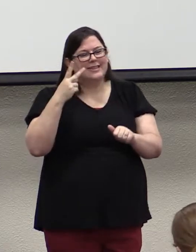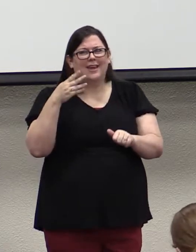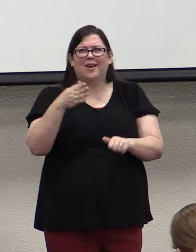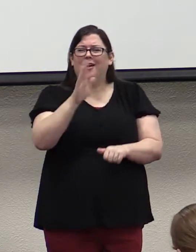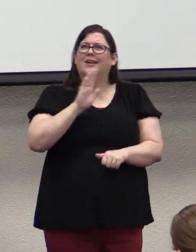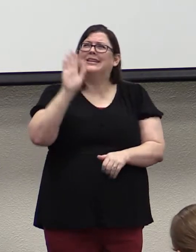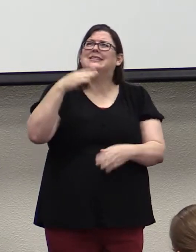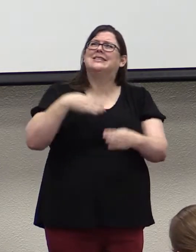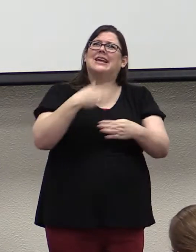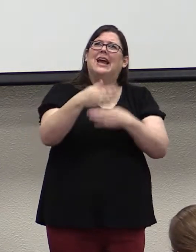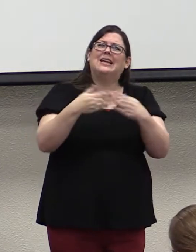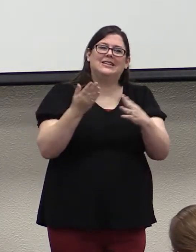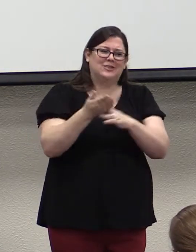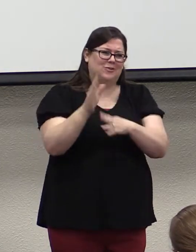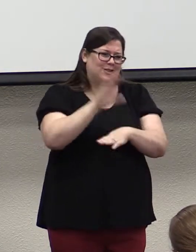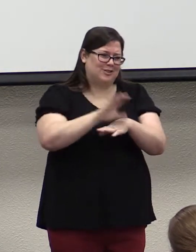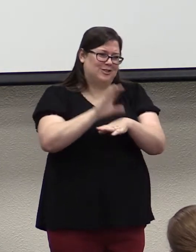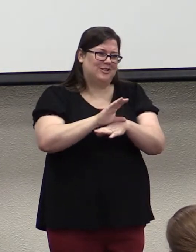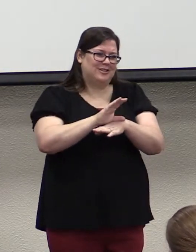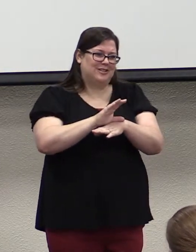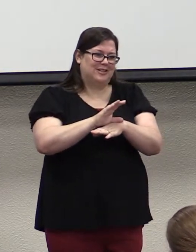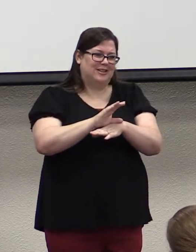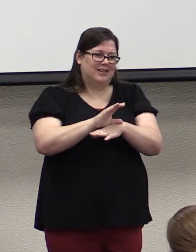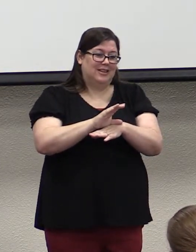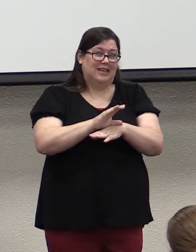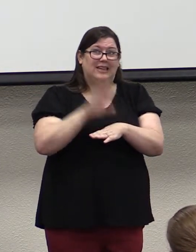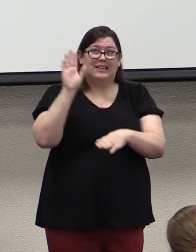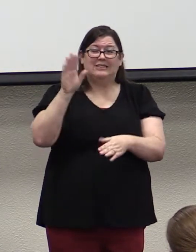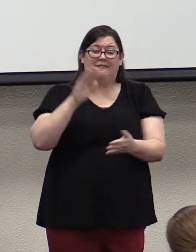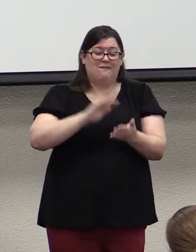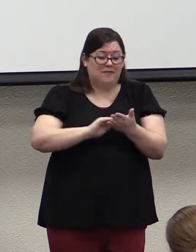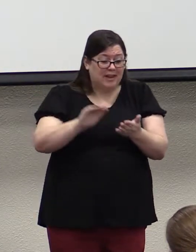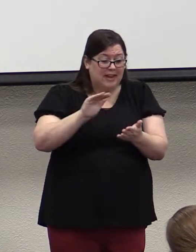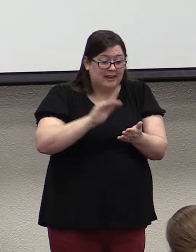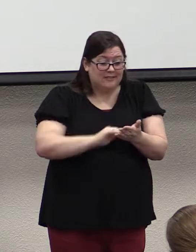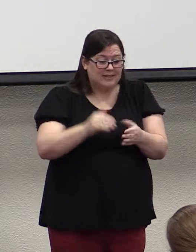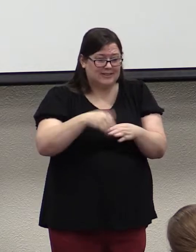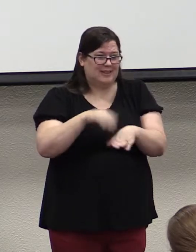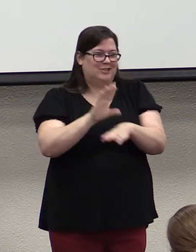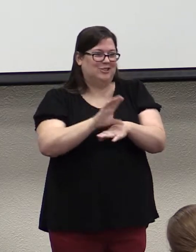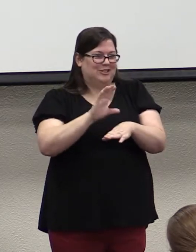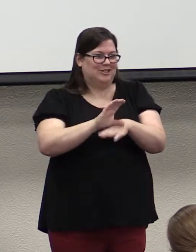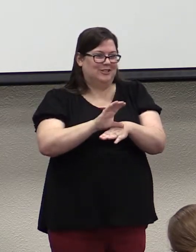church. We get to see God's forgiveness in the church.